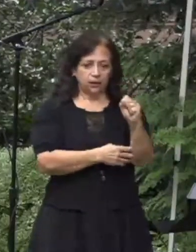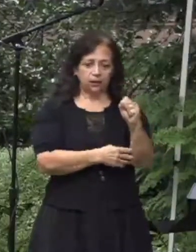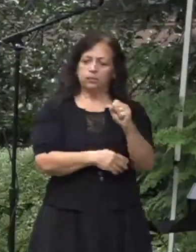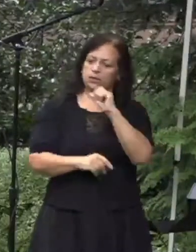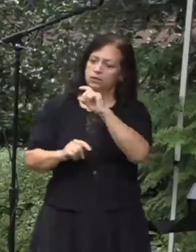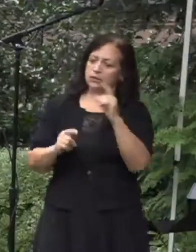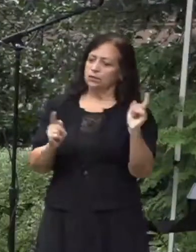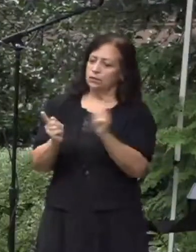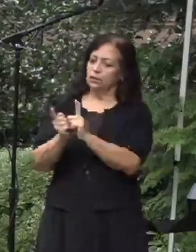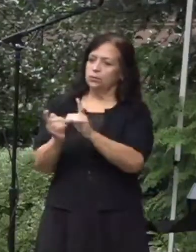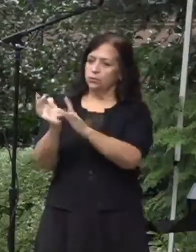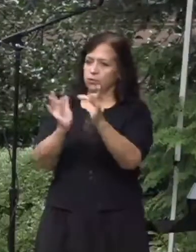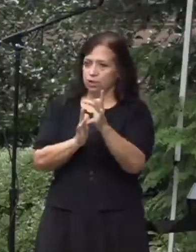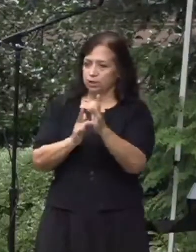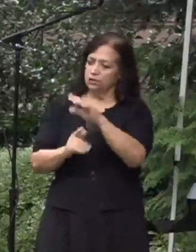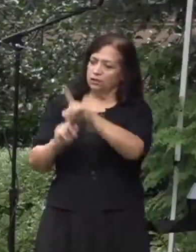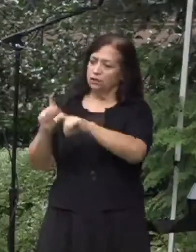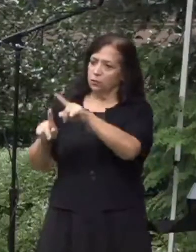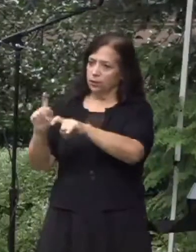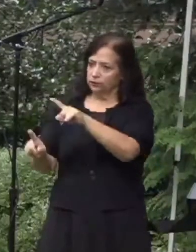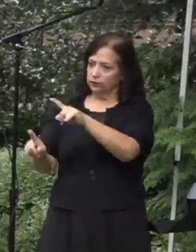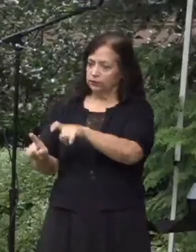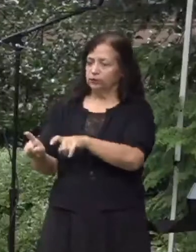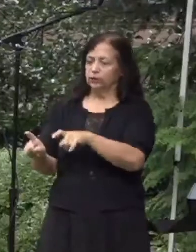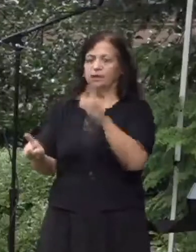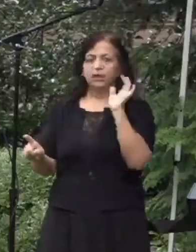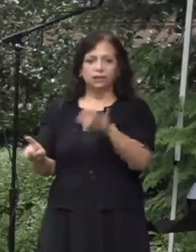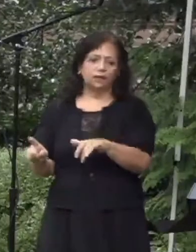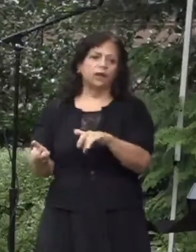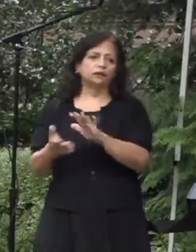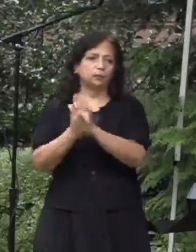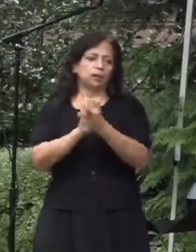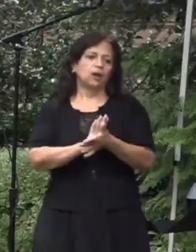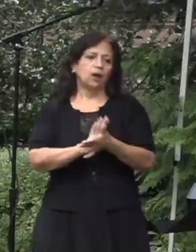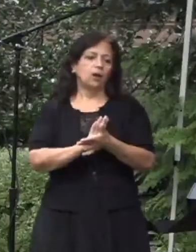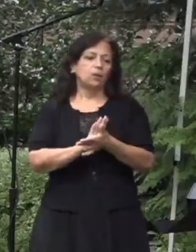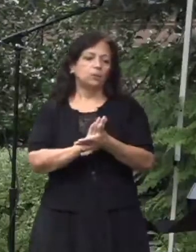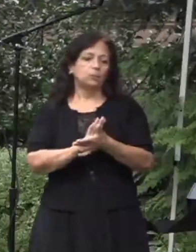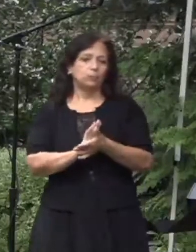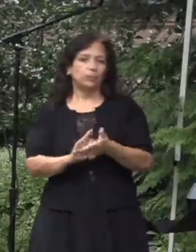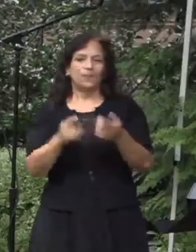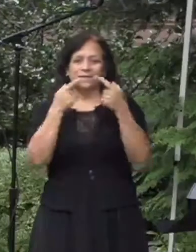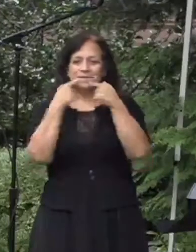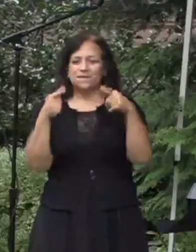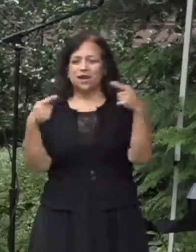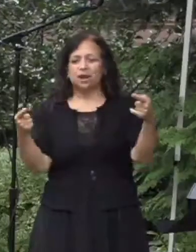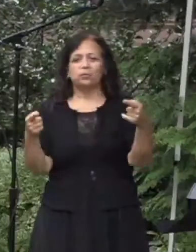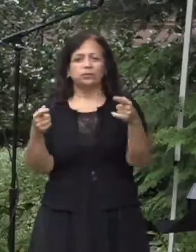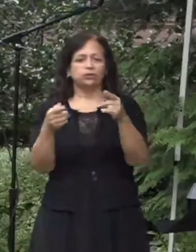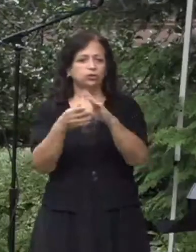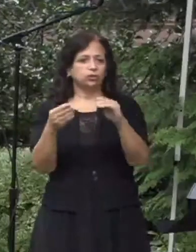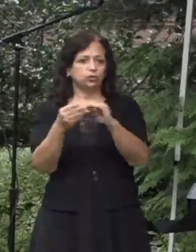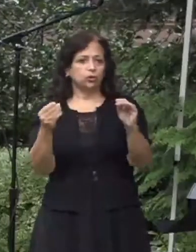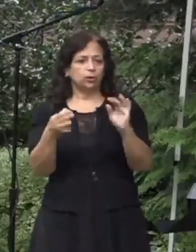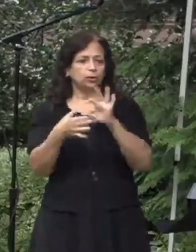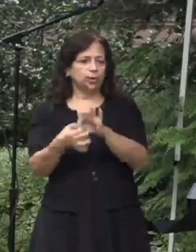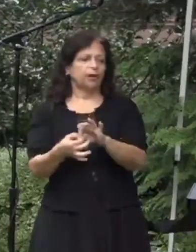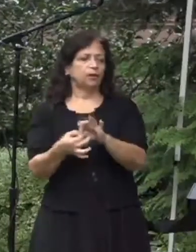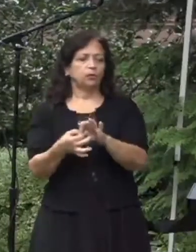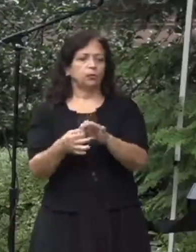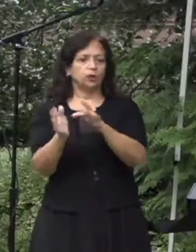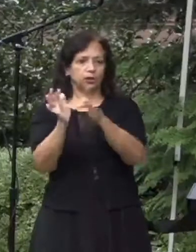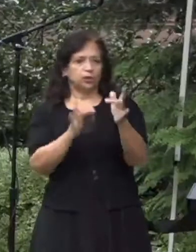some questions. It has certainly become one of the most infamous stories about Jesus in